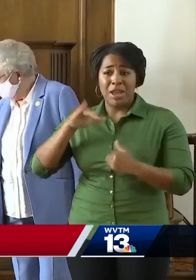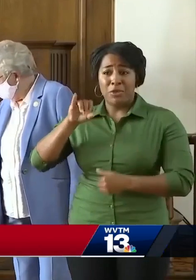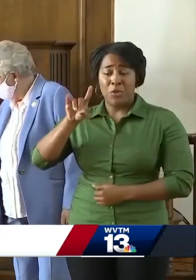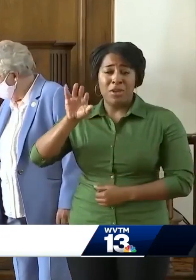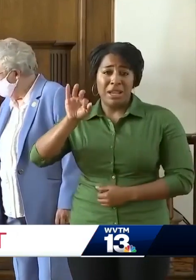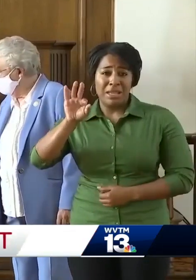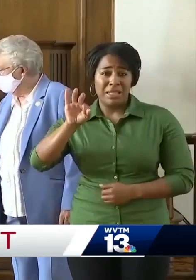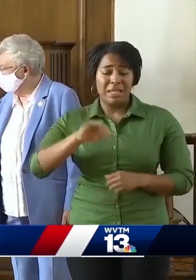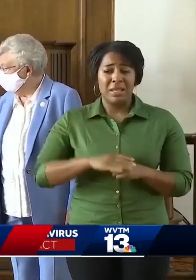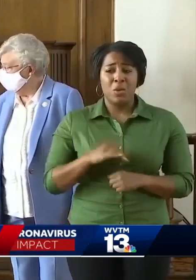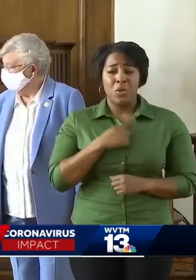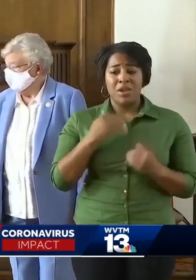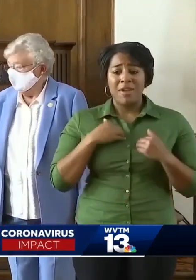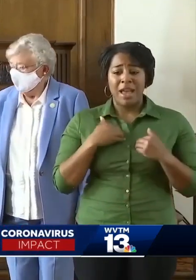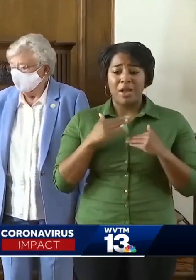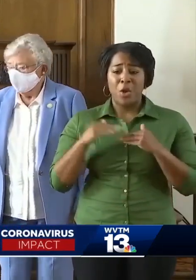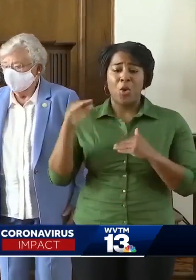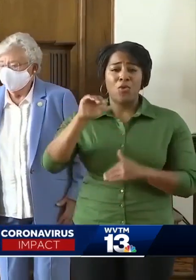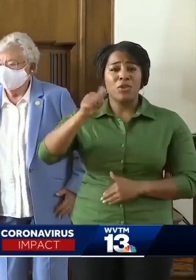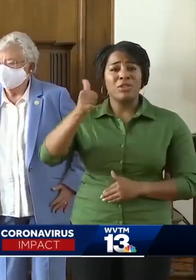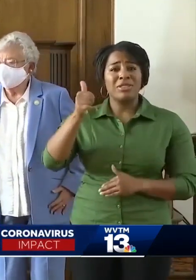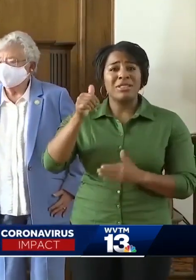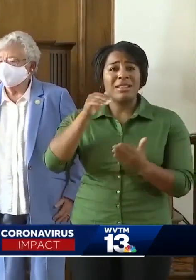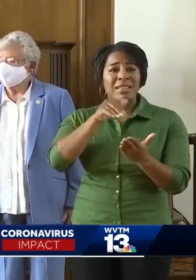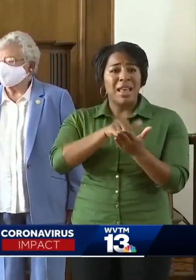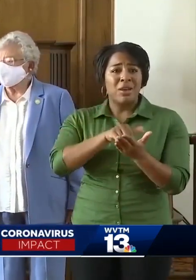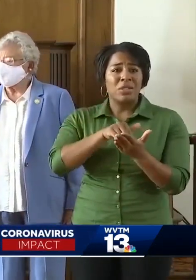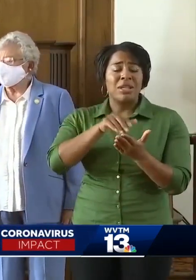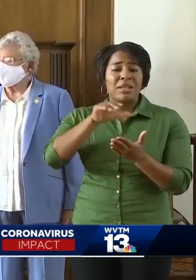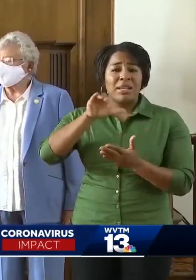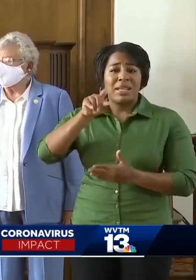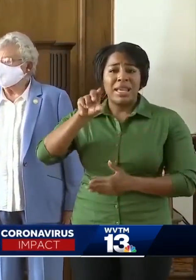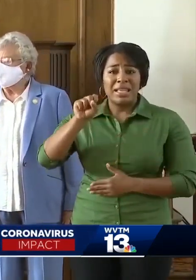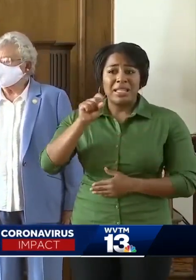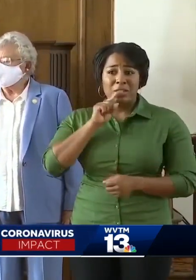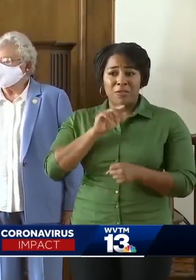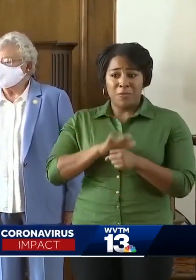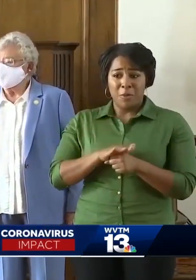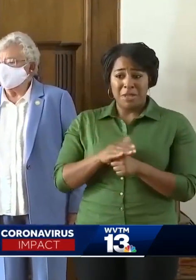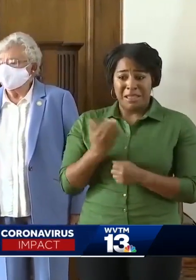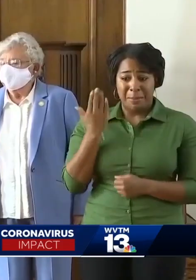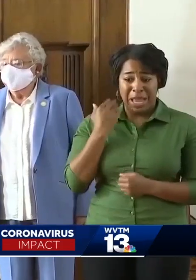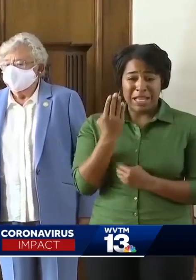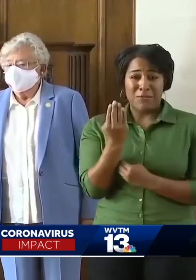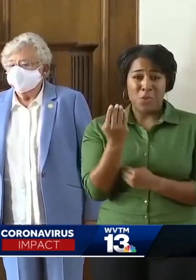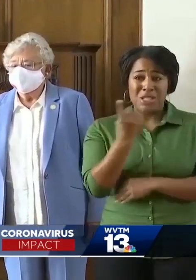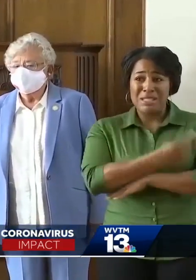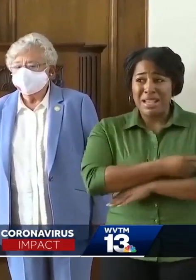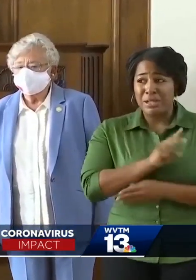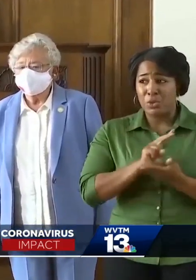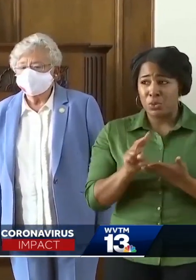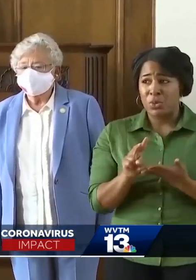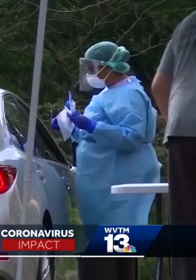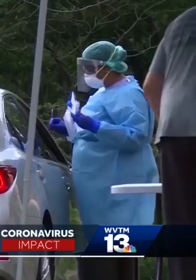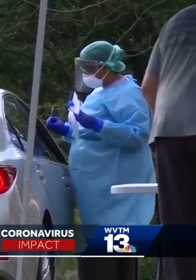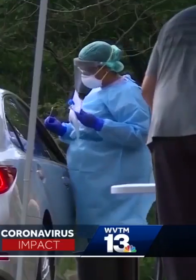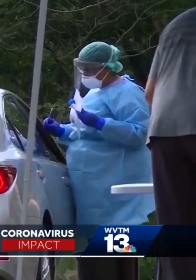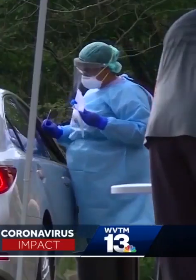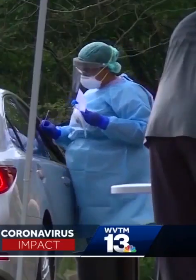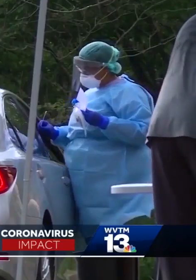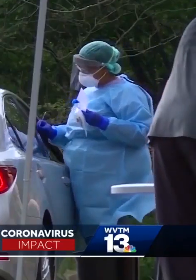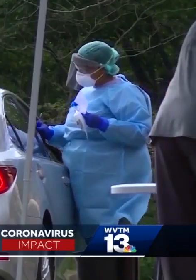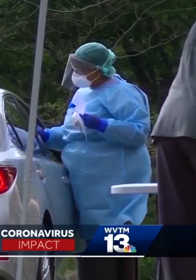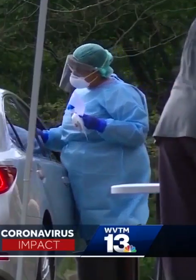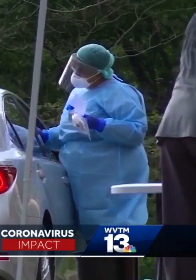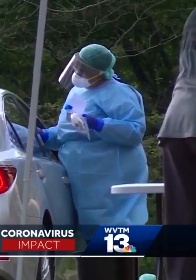We've had more than 10,000 cases confirmed just in the past 14 days. State Health Officer Dr. Scott Harris says that